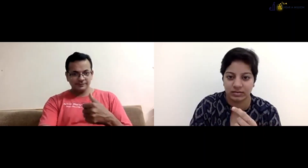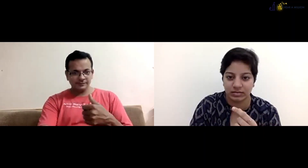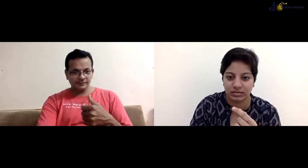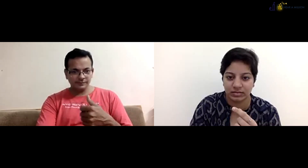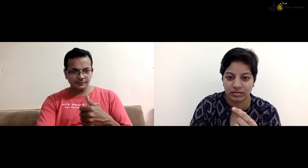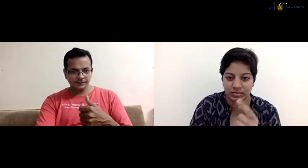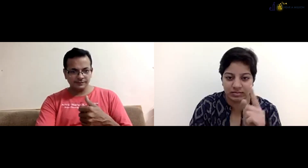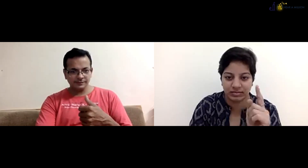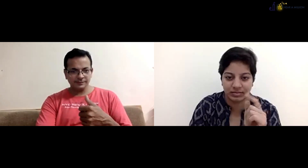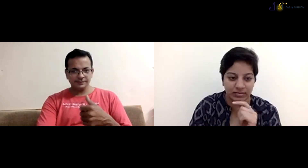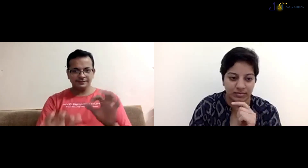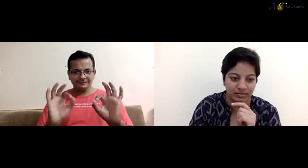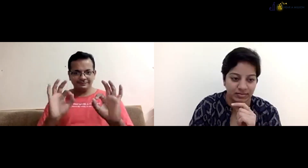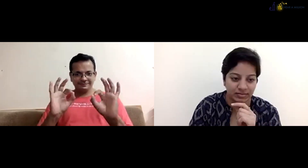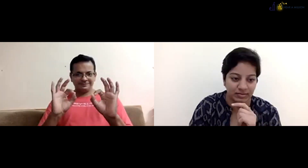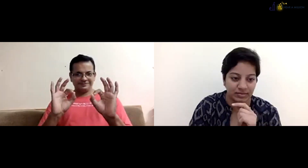Okay,